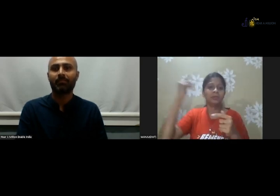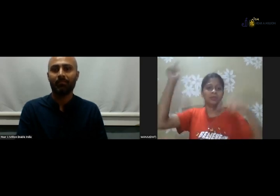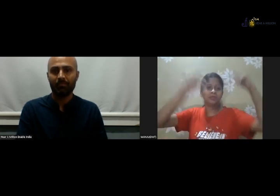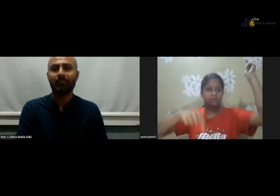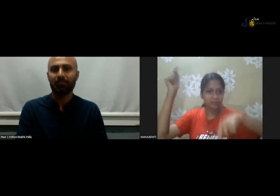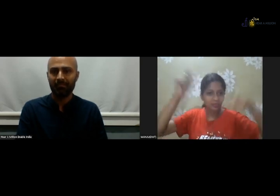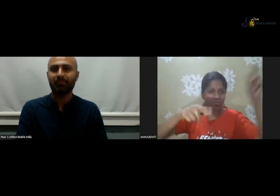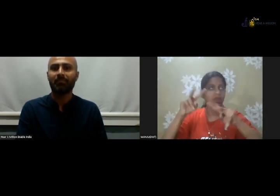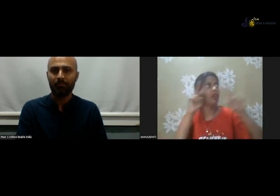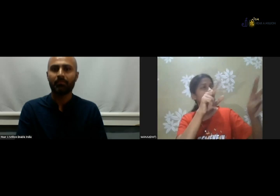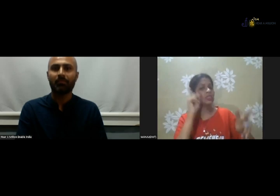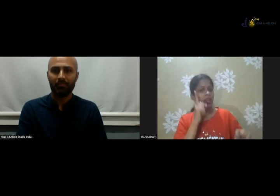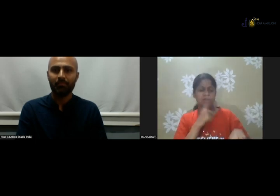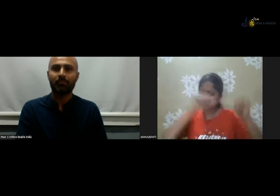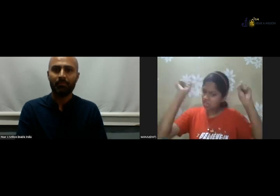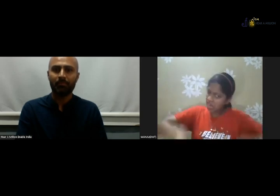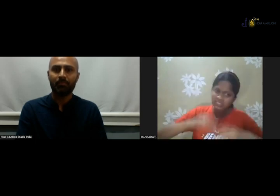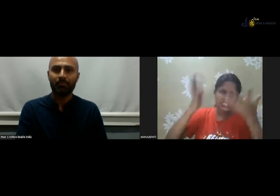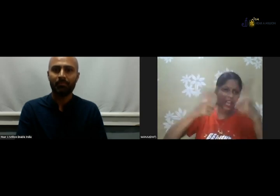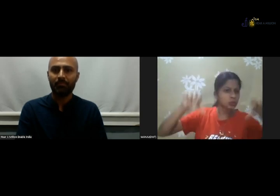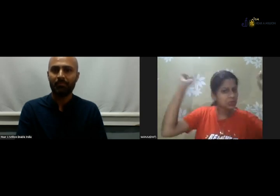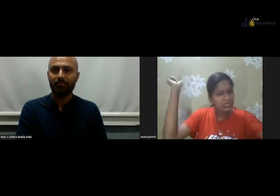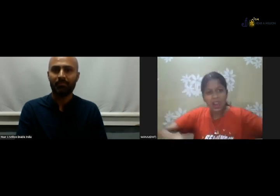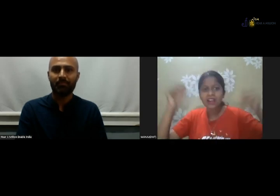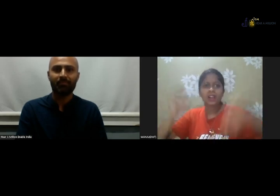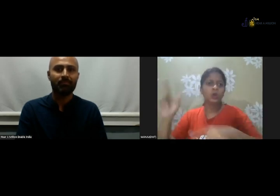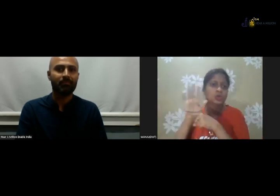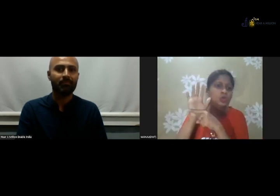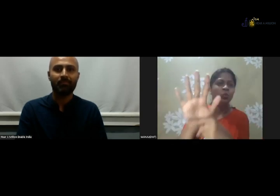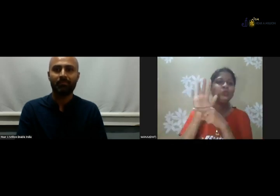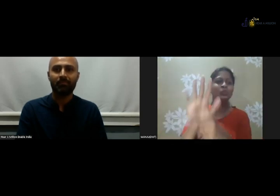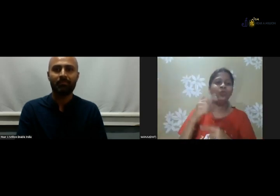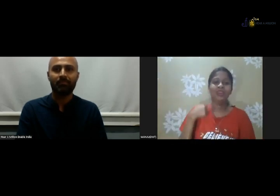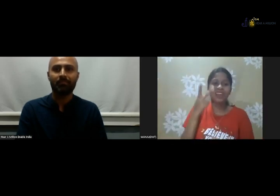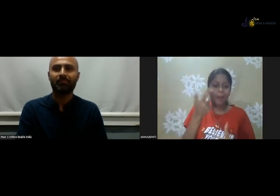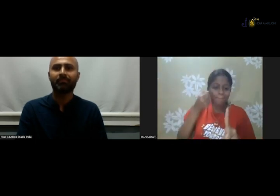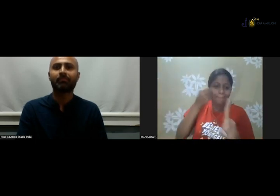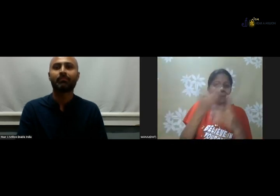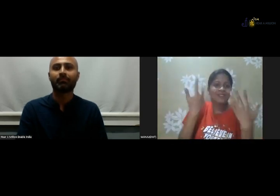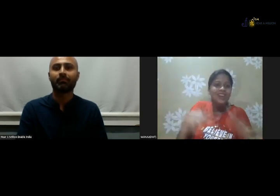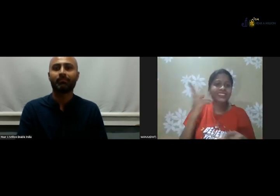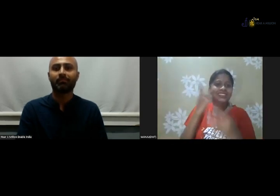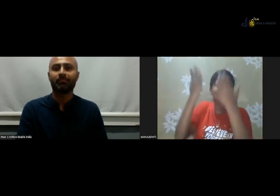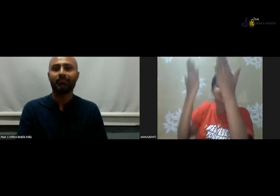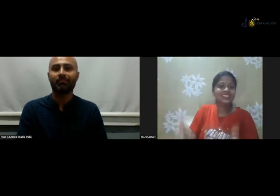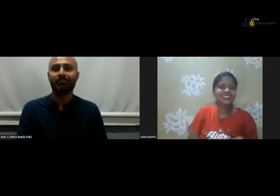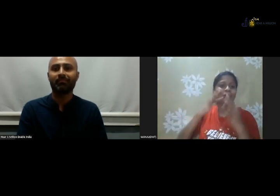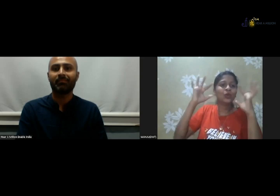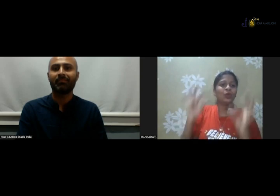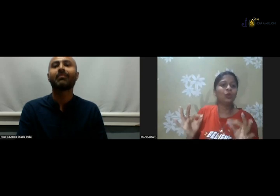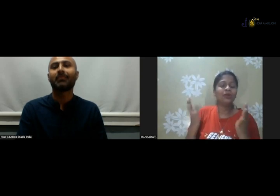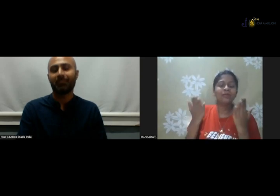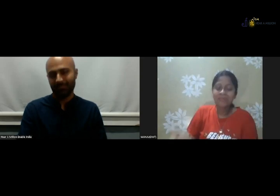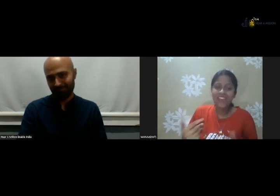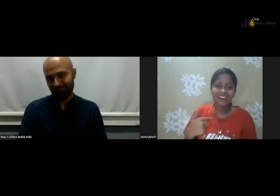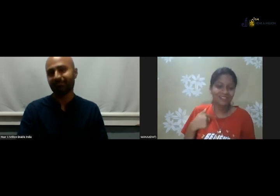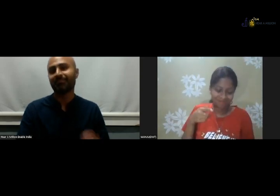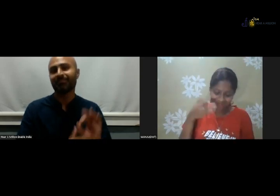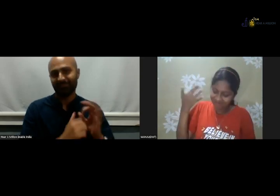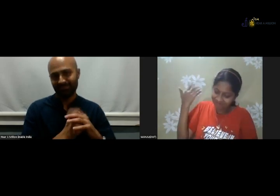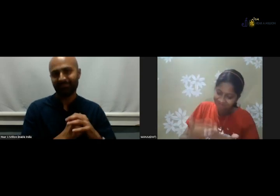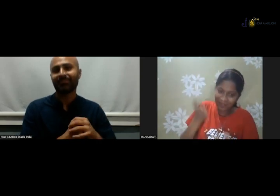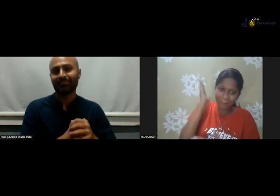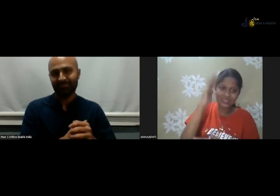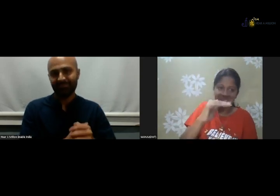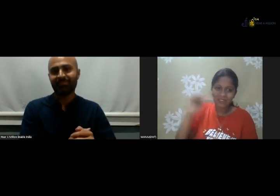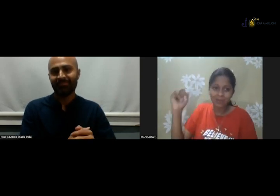she just wanted to show other hearing people too that deaf can do anything, and they can be the lawyer. So she was the role model for us. She